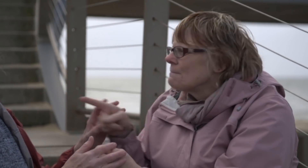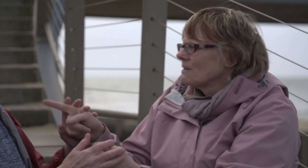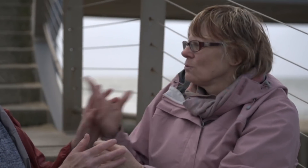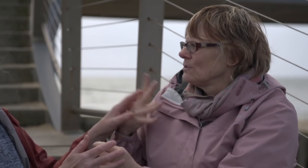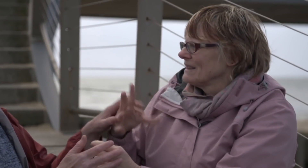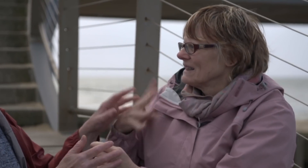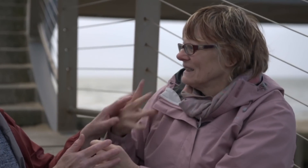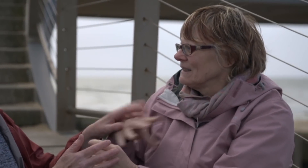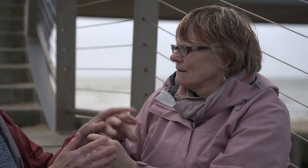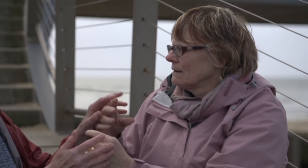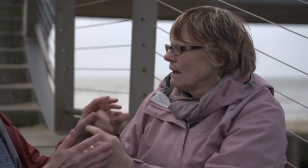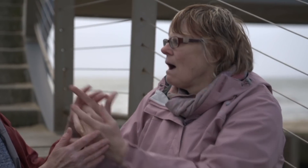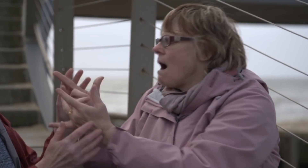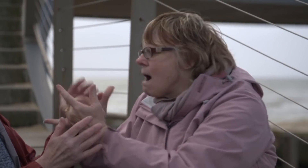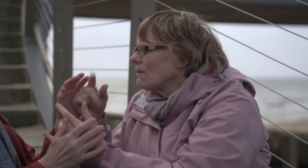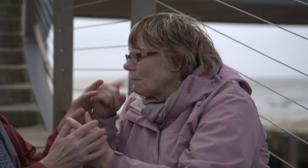you need other people to help you, though,